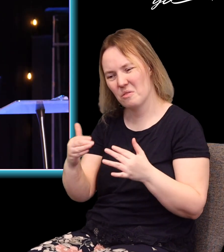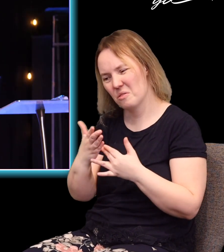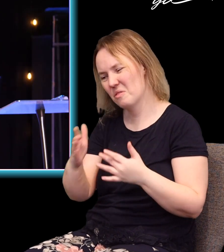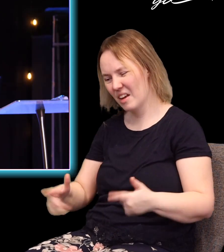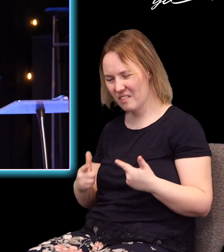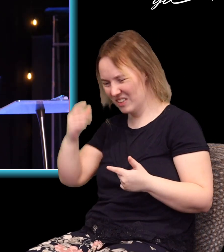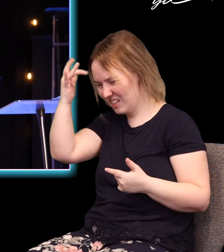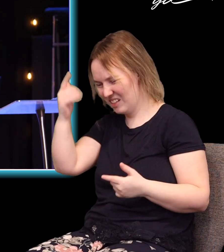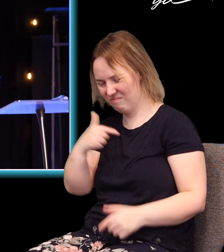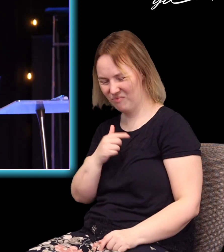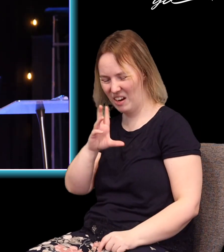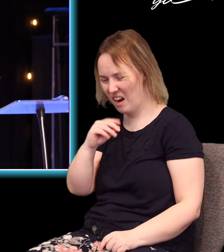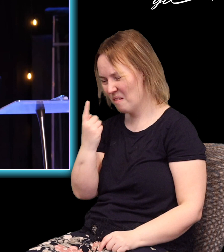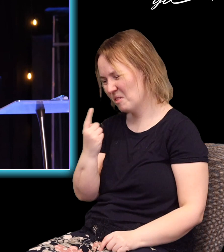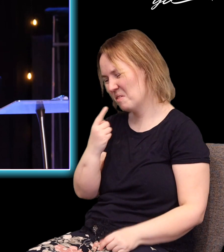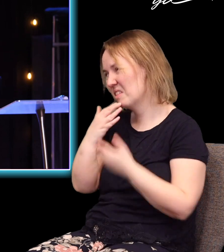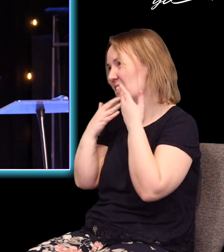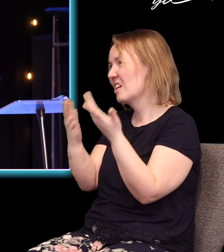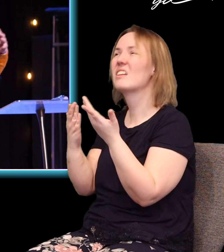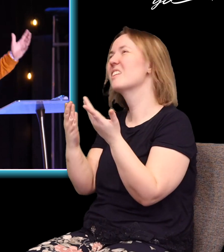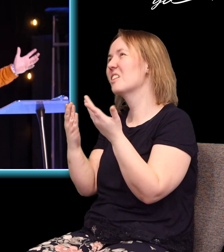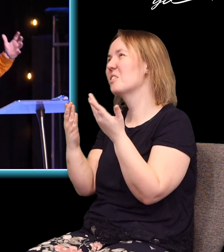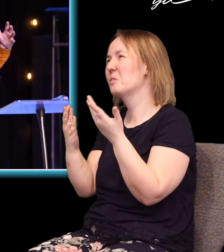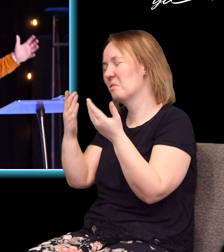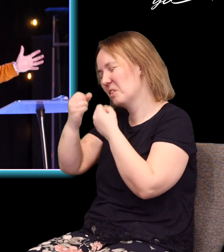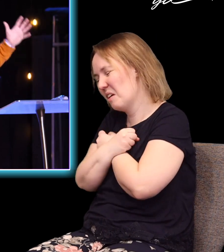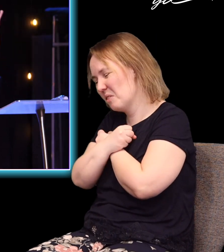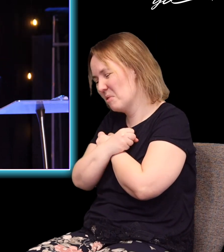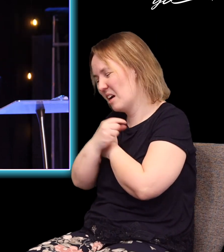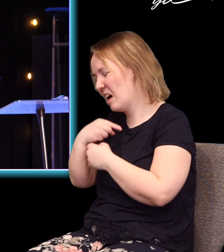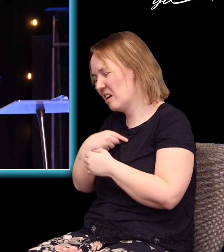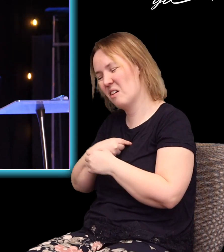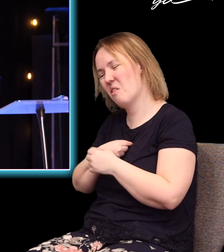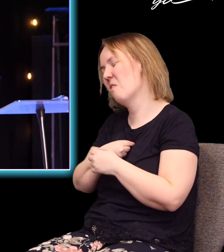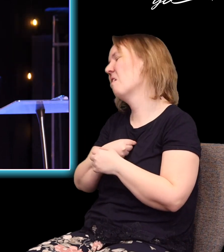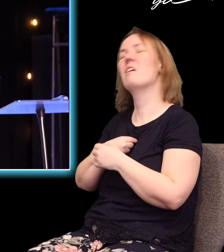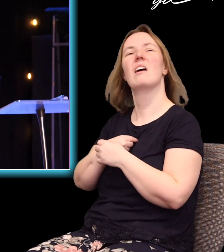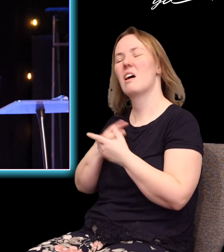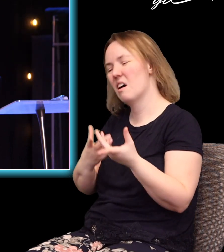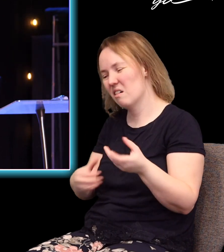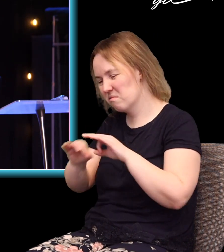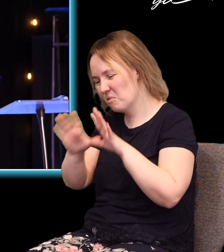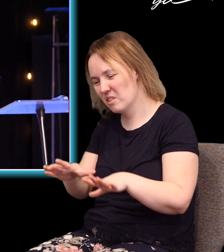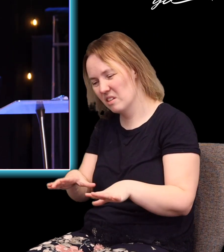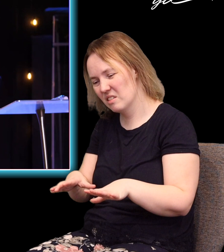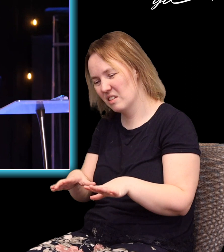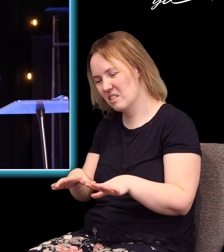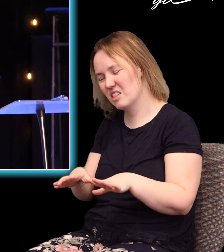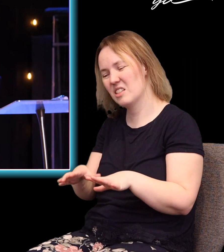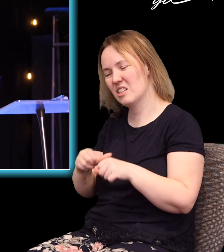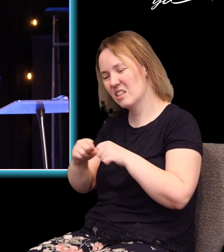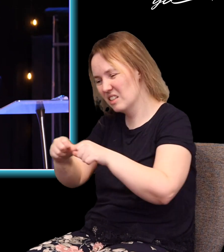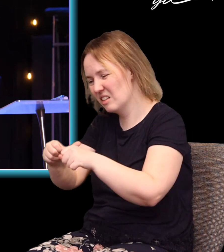thinking, I'm just nobody. Thank you, Lord, for loving me. I know I'm a worm. I'm wretched. Thank you for saving me. But I just pray I can hold on long enough to